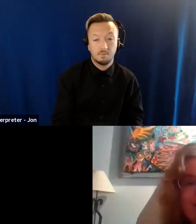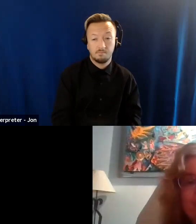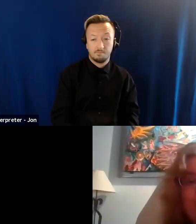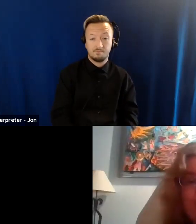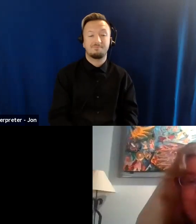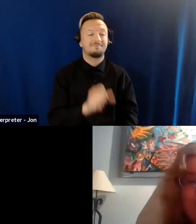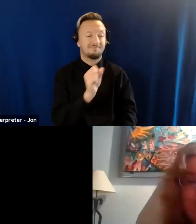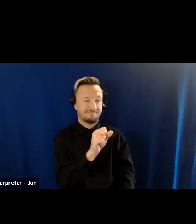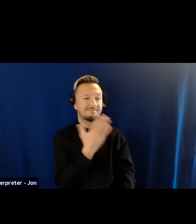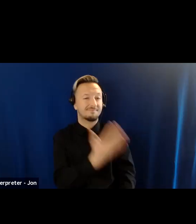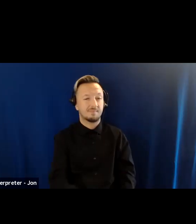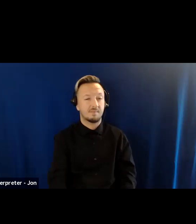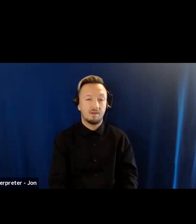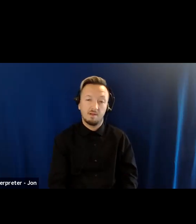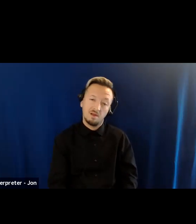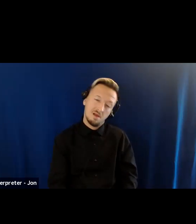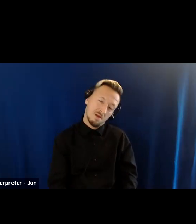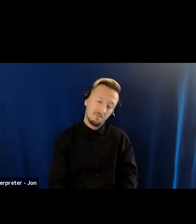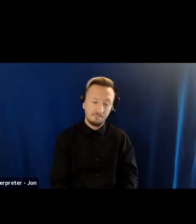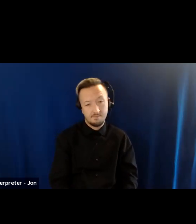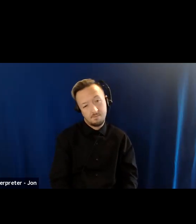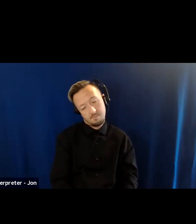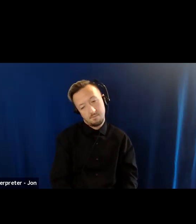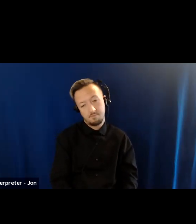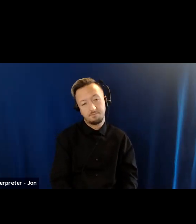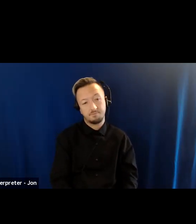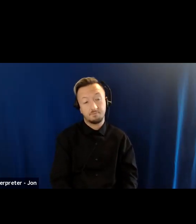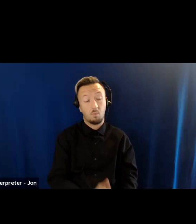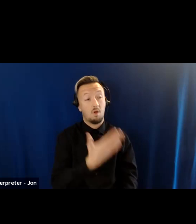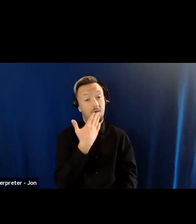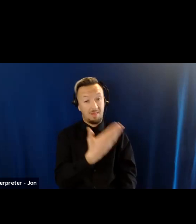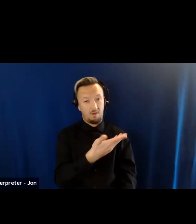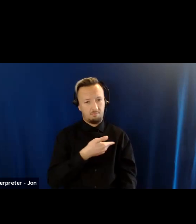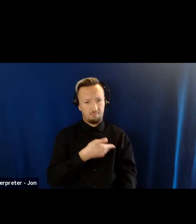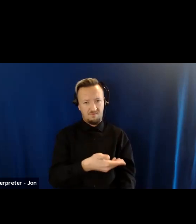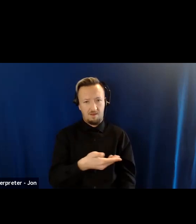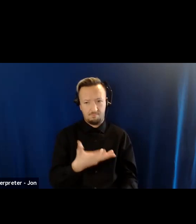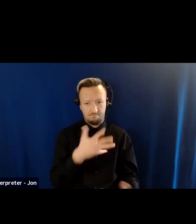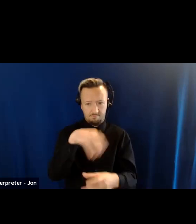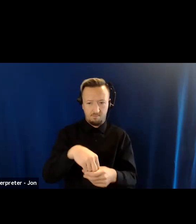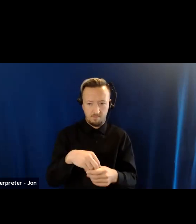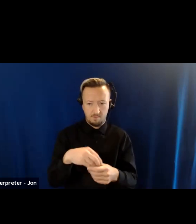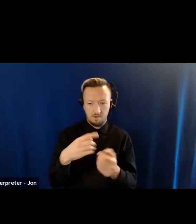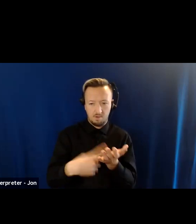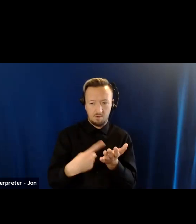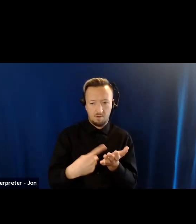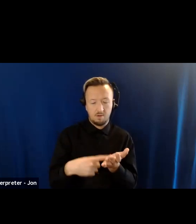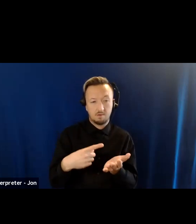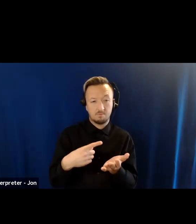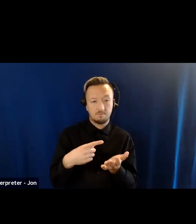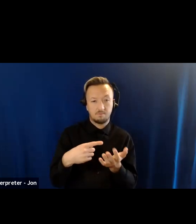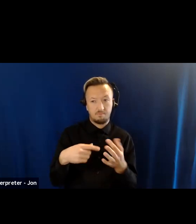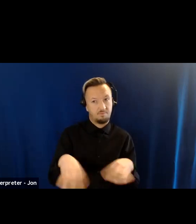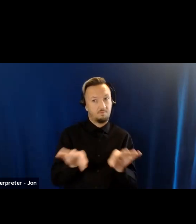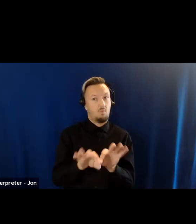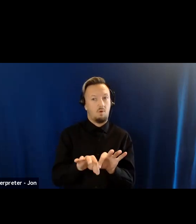Yes, thank you. Thank you for, again, asking me to talk about this. I think it's really important. 2 years